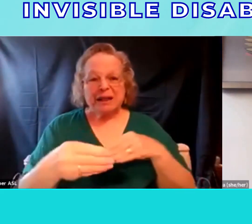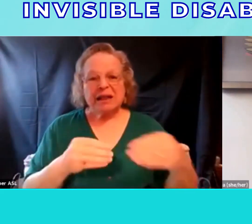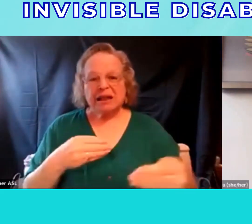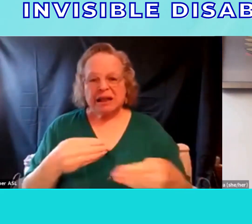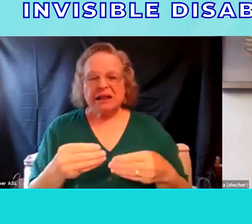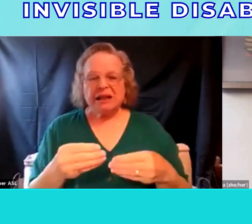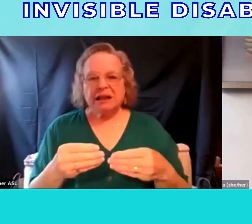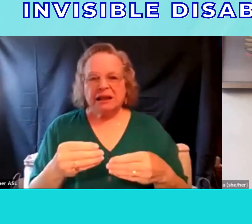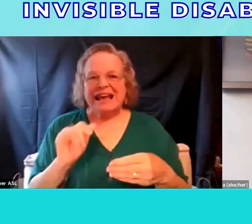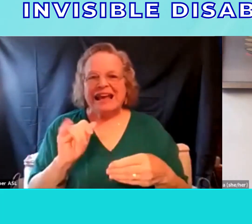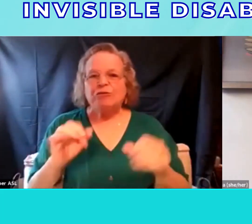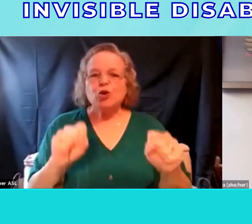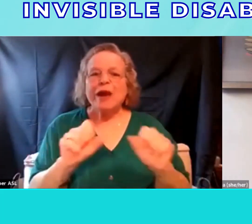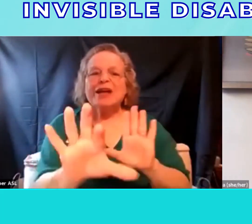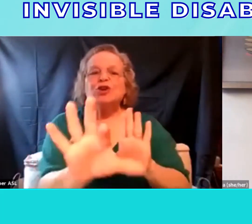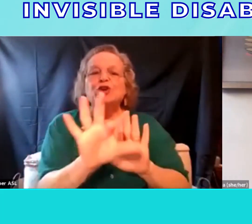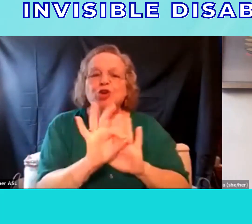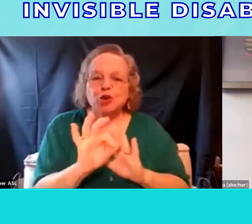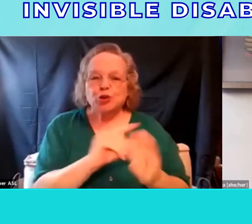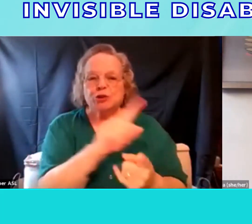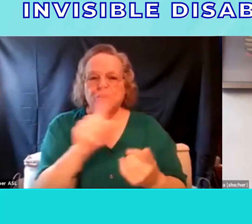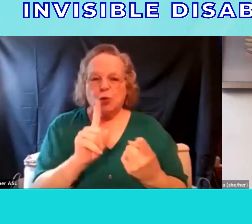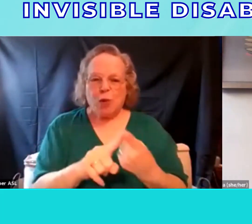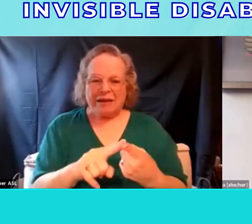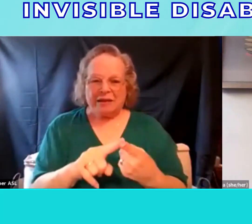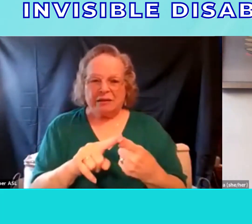into the state agencies.